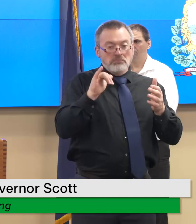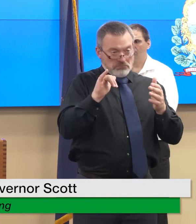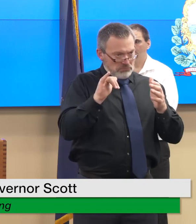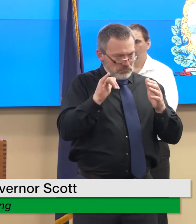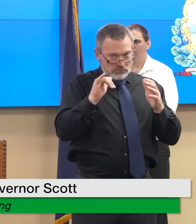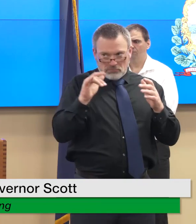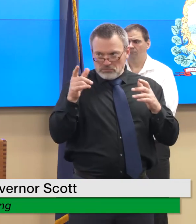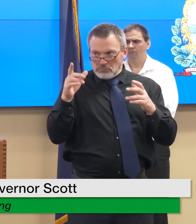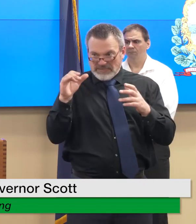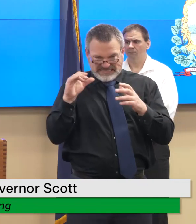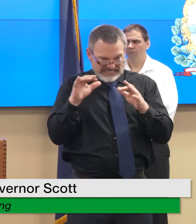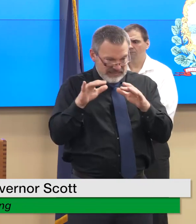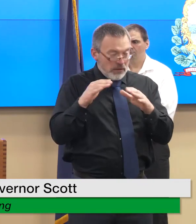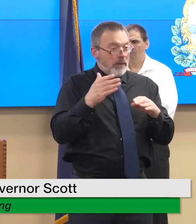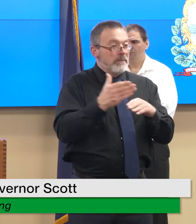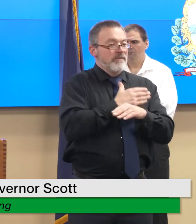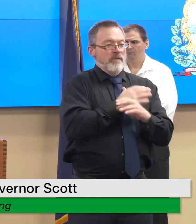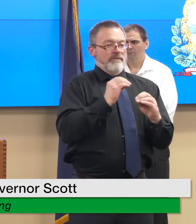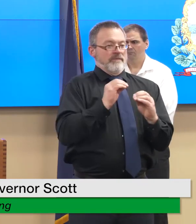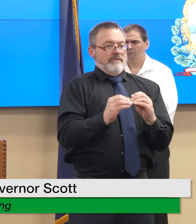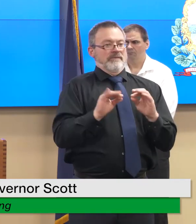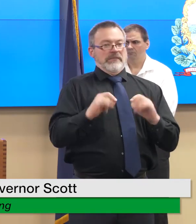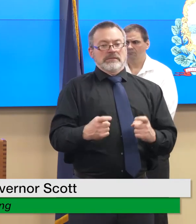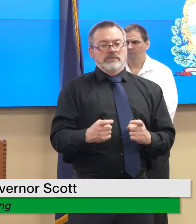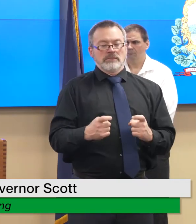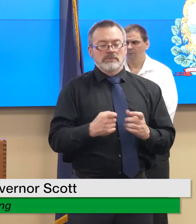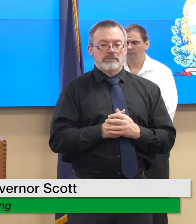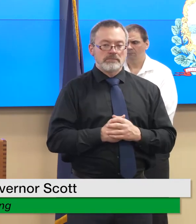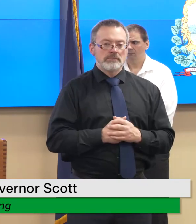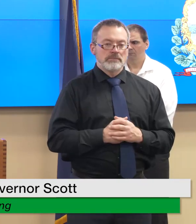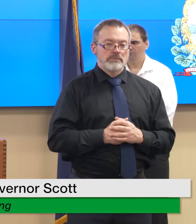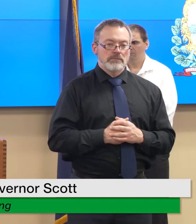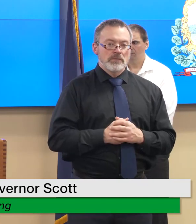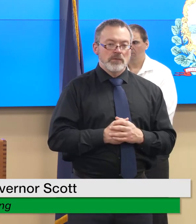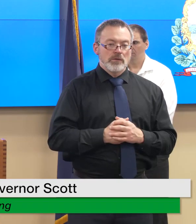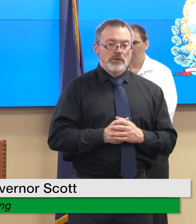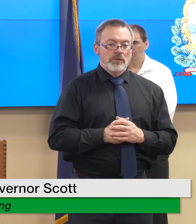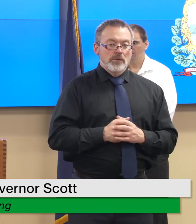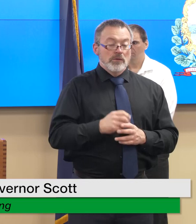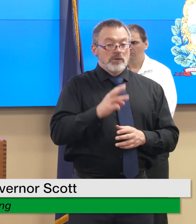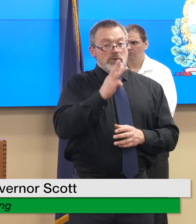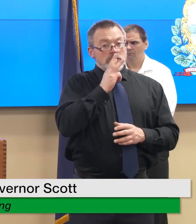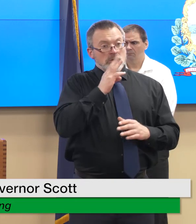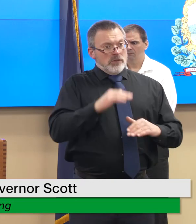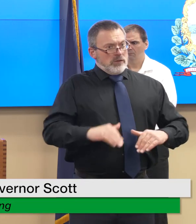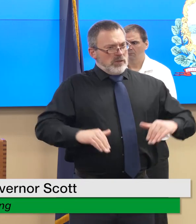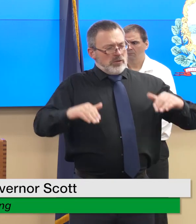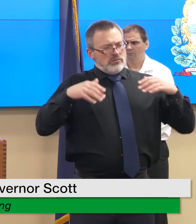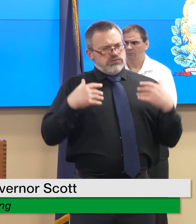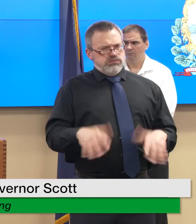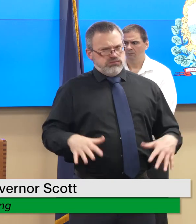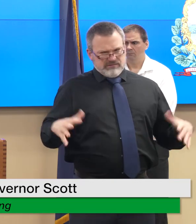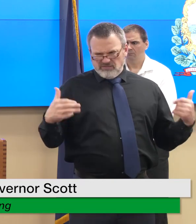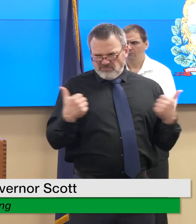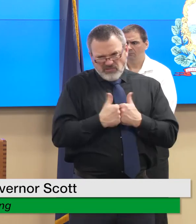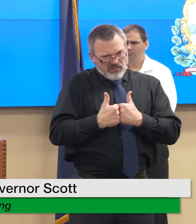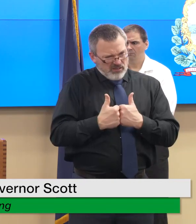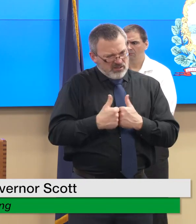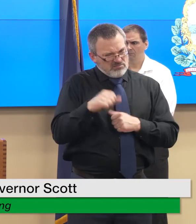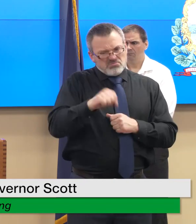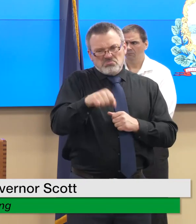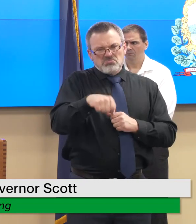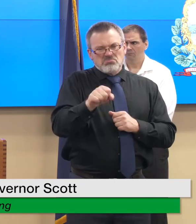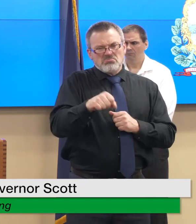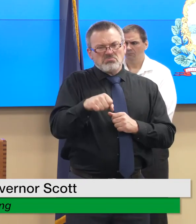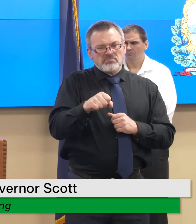in the immediate aftermath of a flood, it is an incredibly challenging time for many, these assessments help